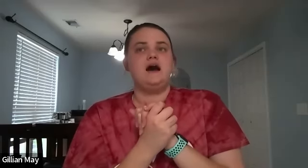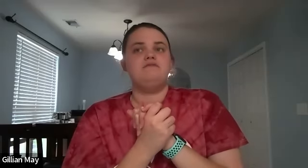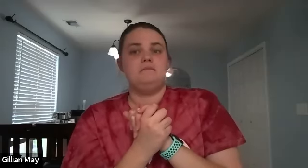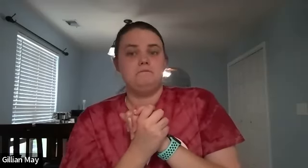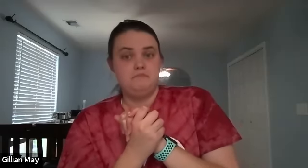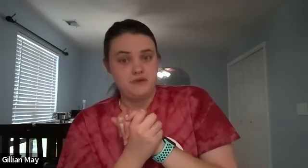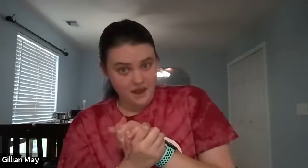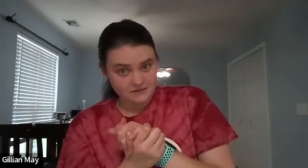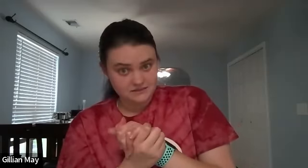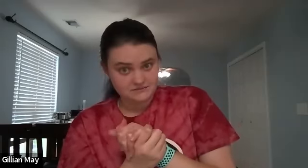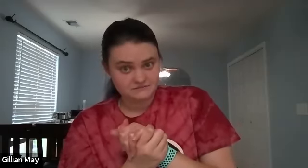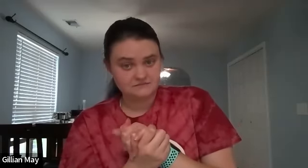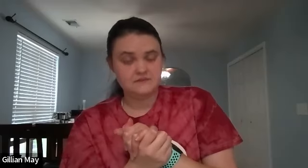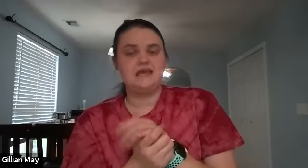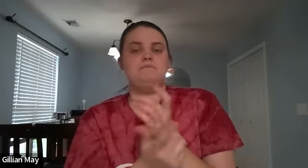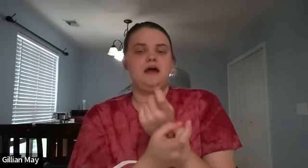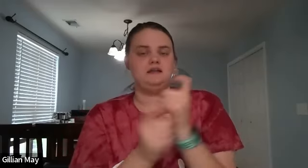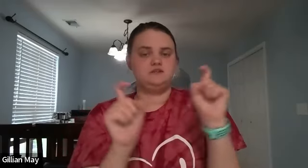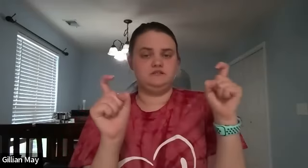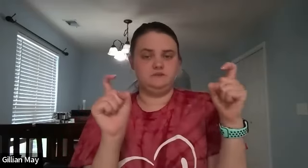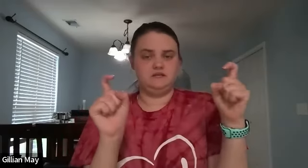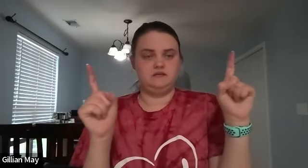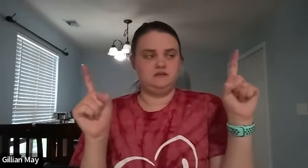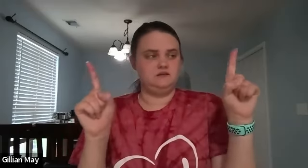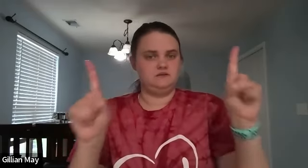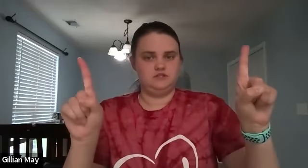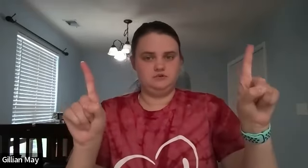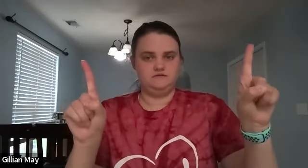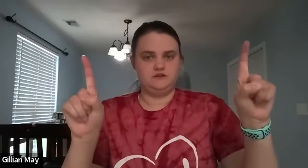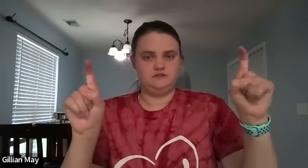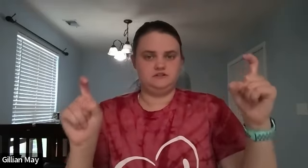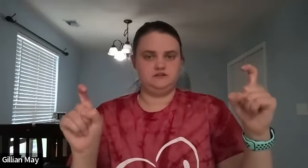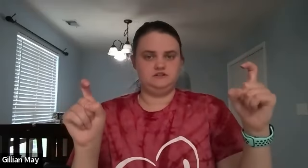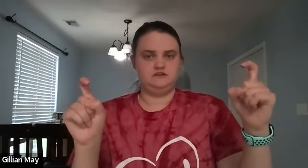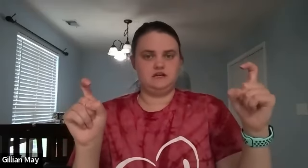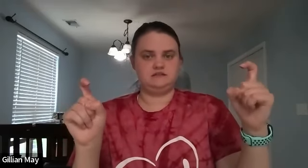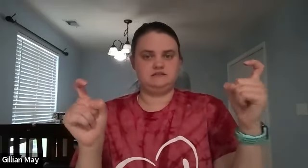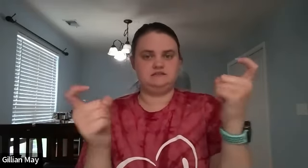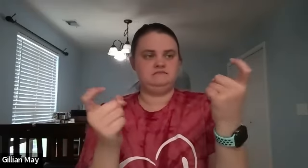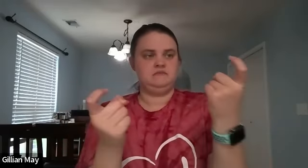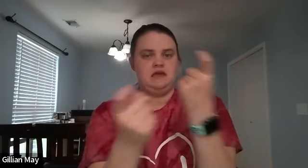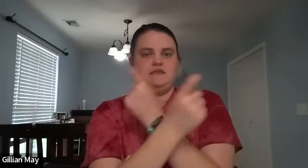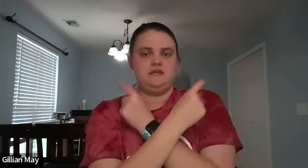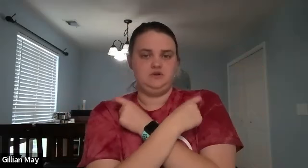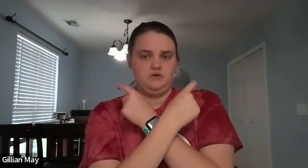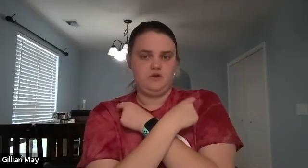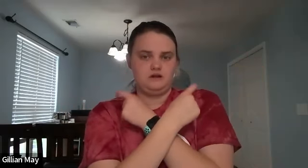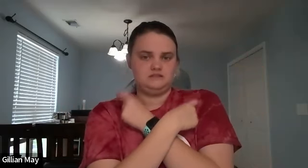have bat, and bat is going to be 2 pointer fingers, turn to your X, and then you go across,